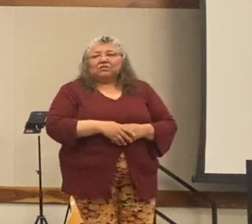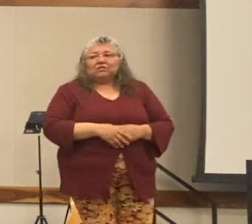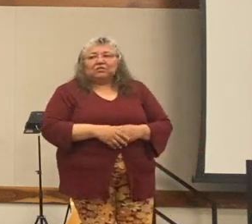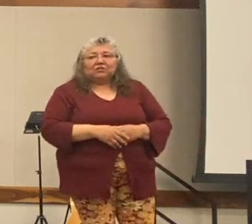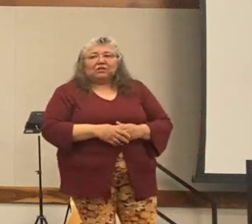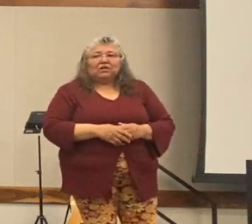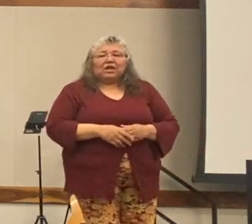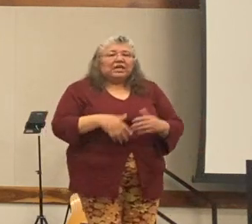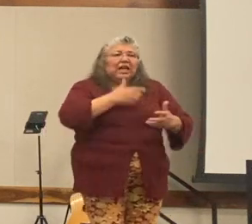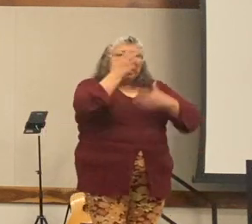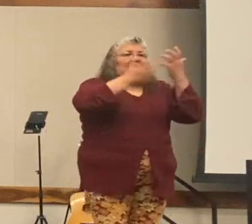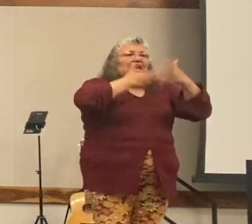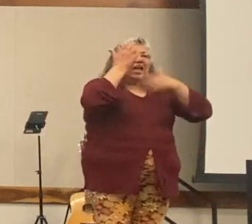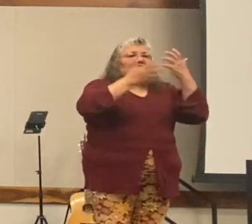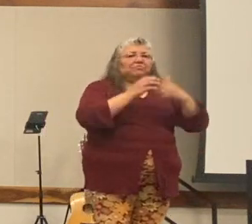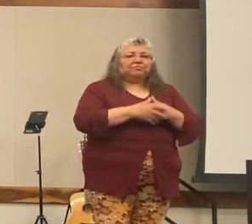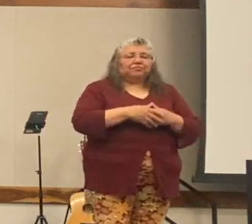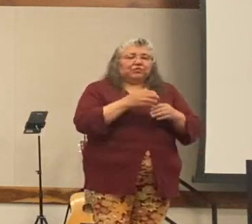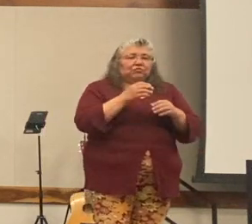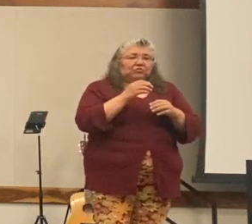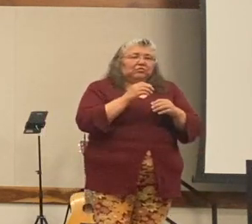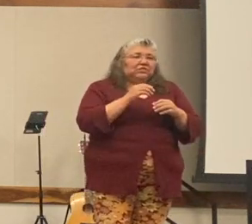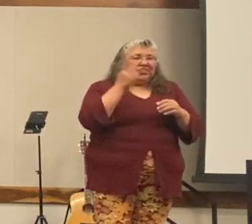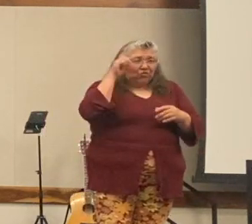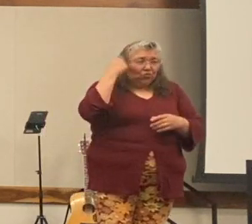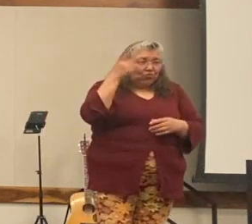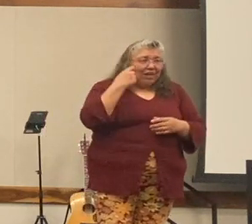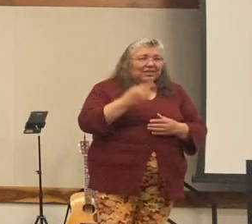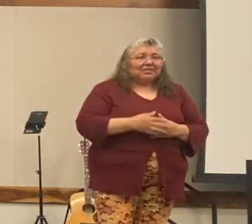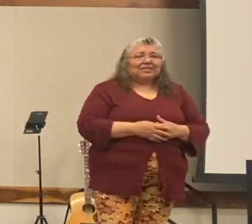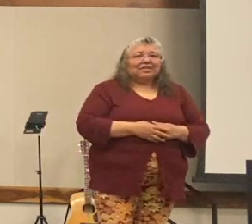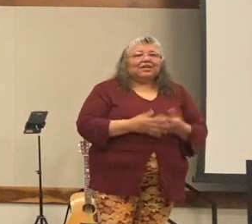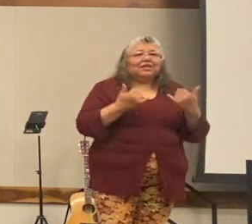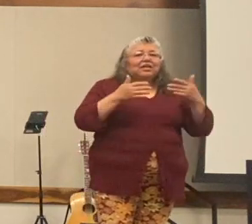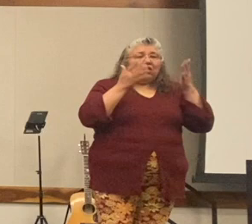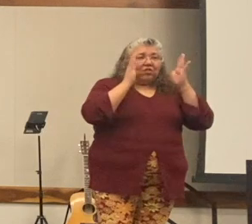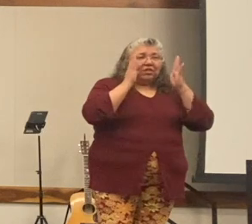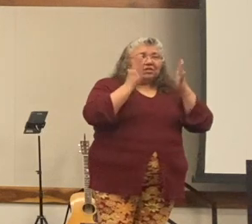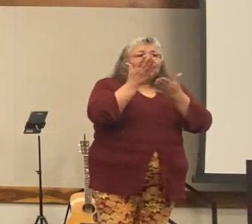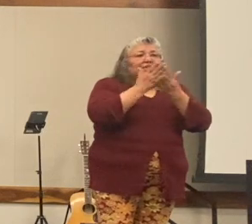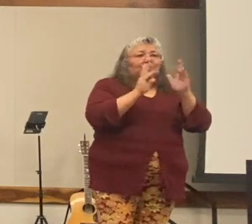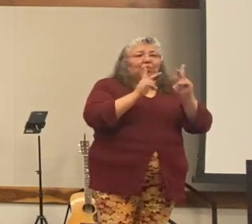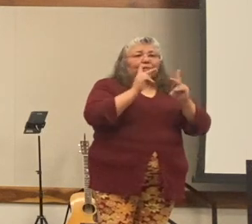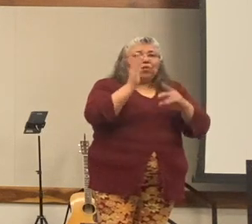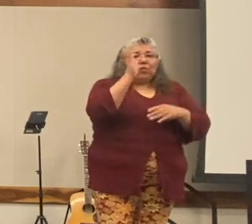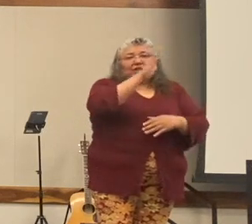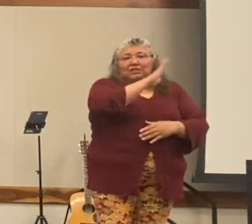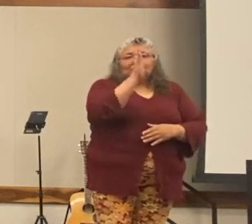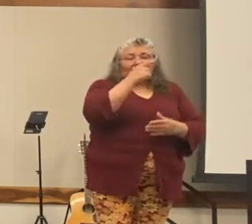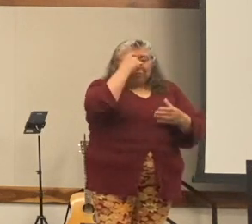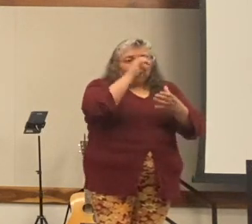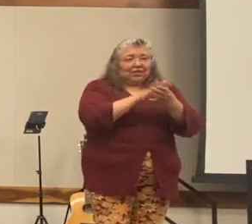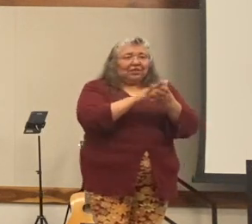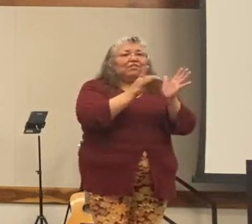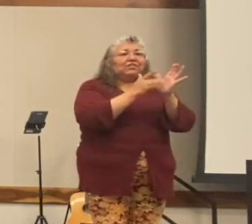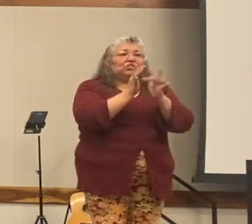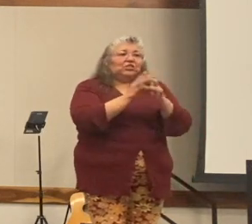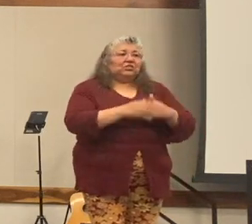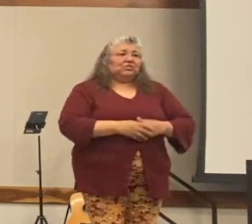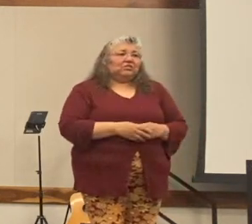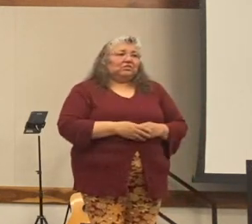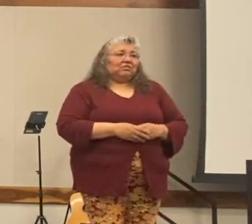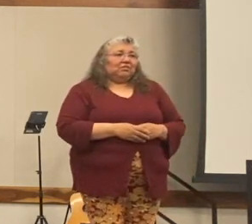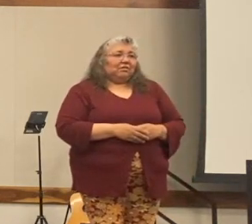yeah, and you're like, ah, right? It's crazy. Listen, some people will never believe in Jesus